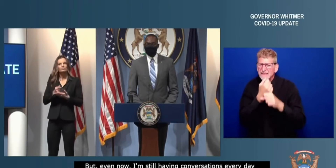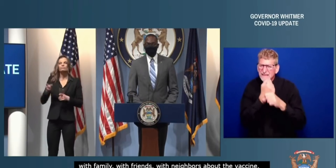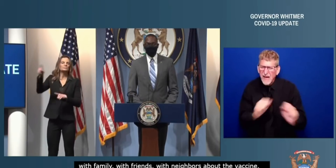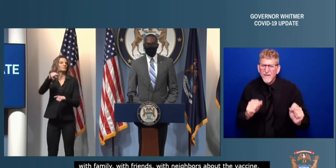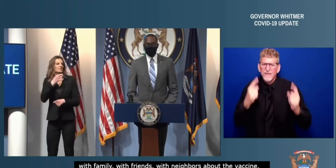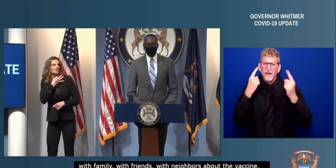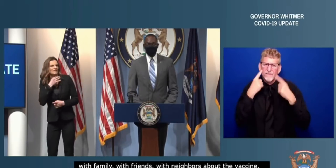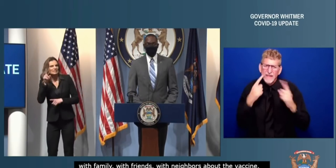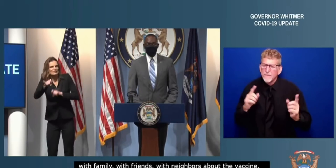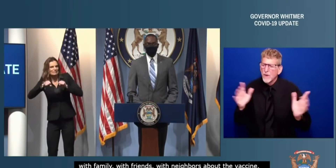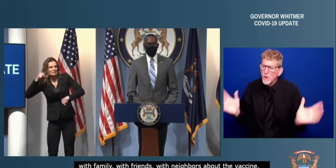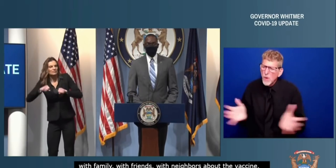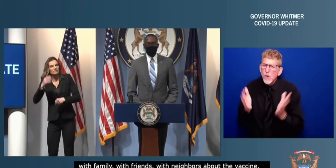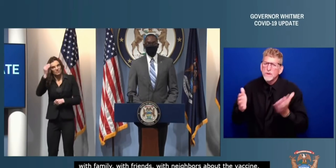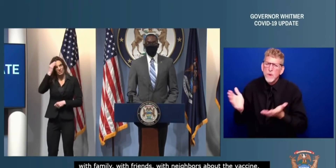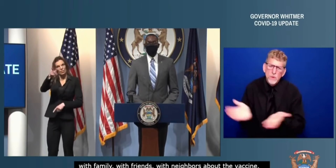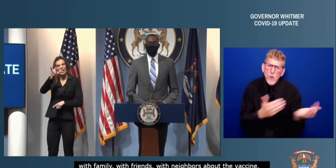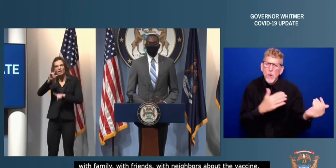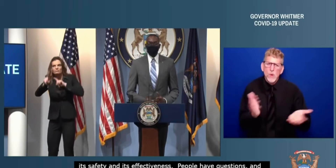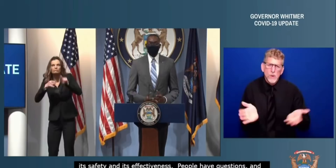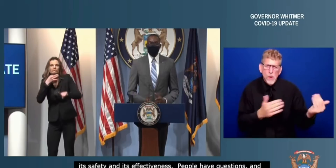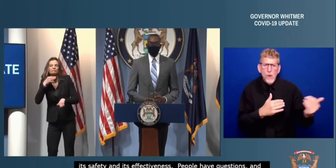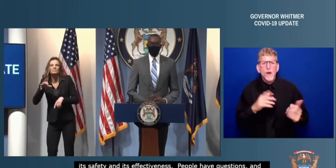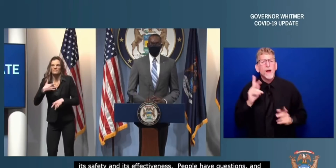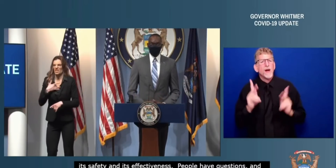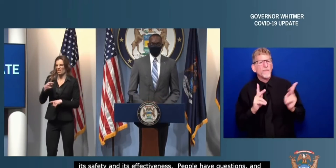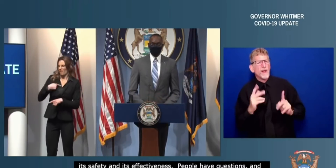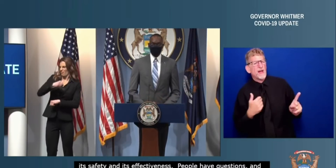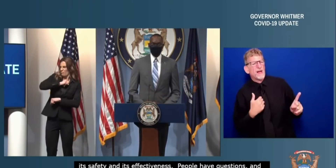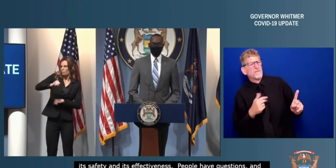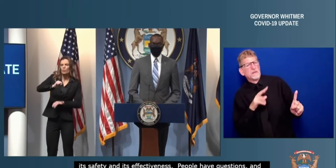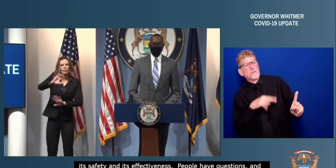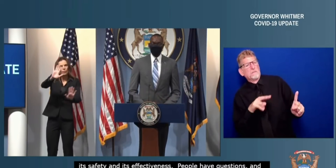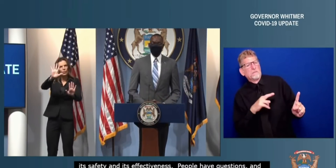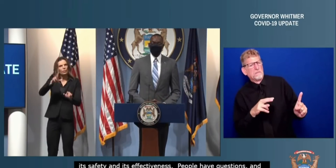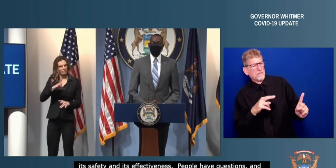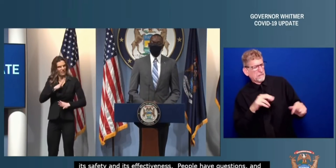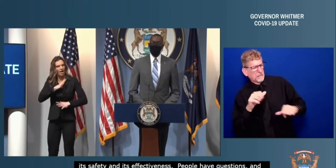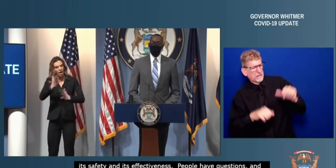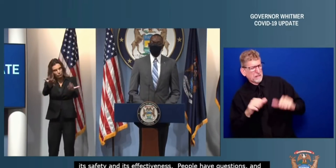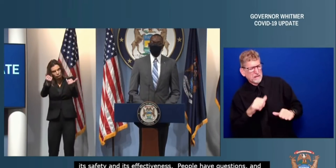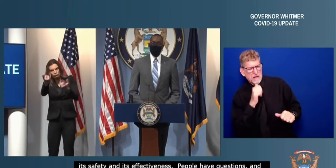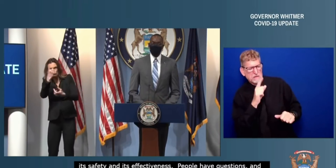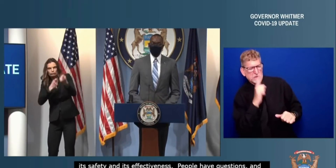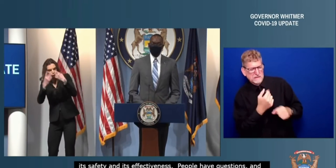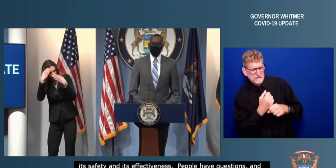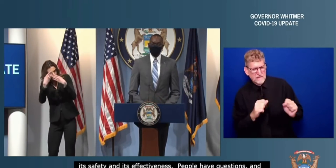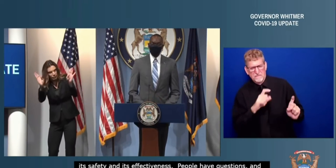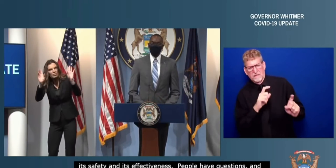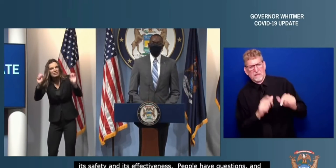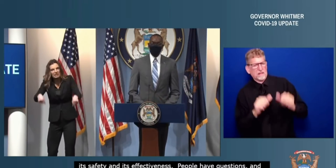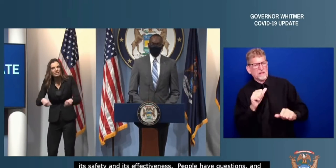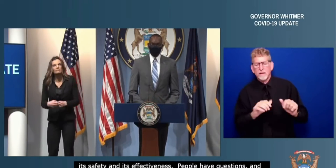is nothing to be ashamed of. It is okay to ask questions. It's also important to know that those questions have